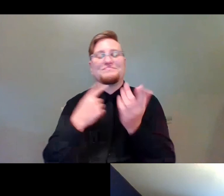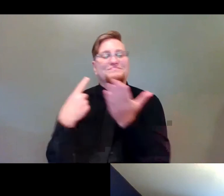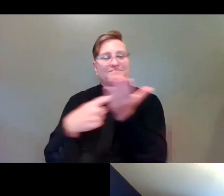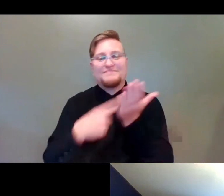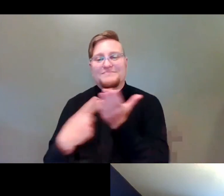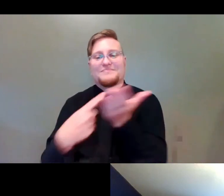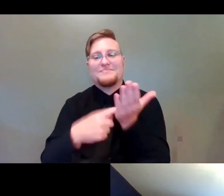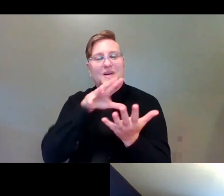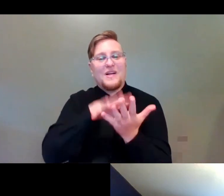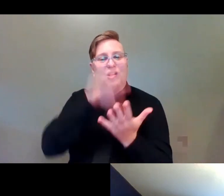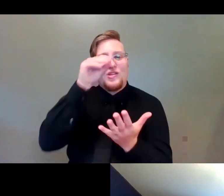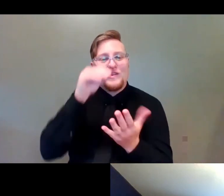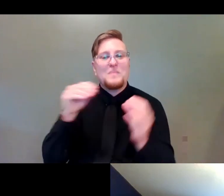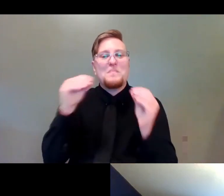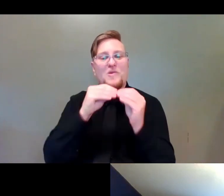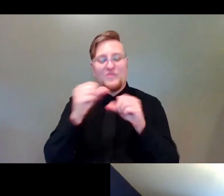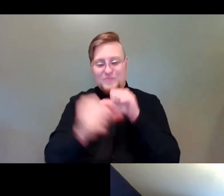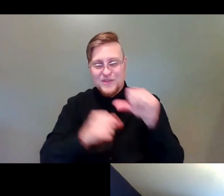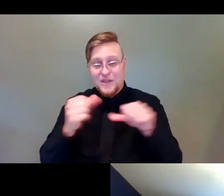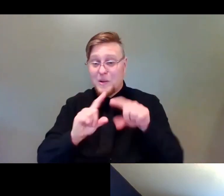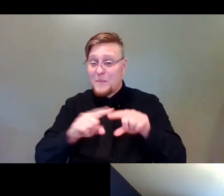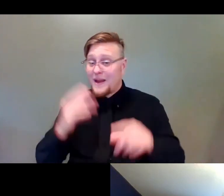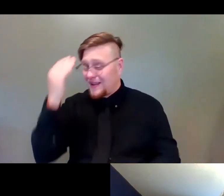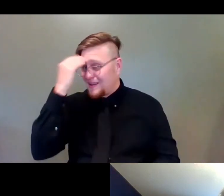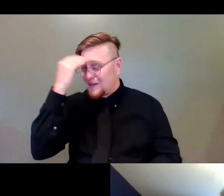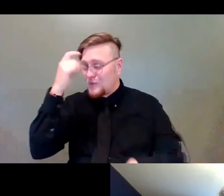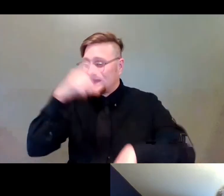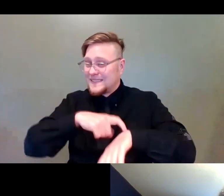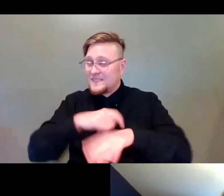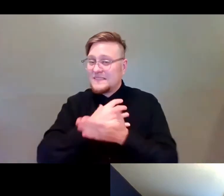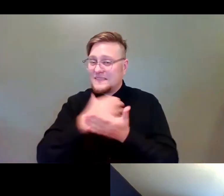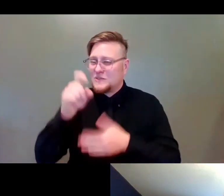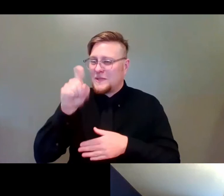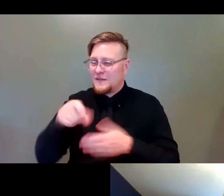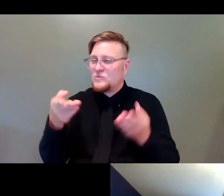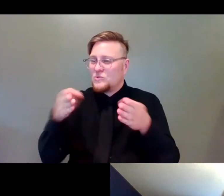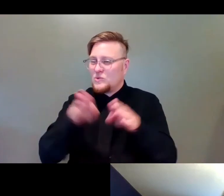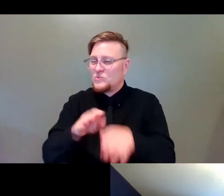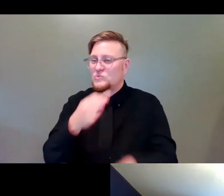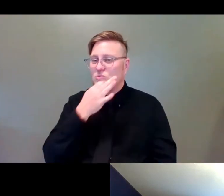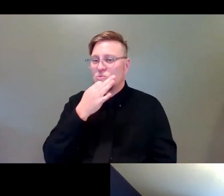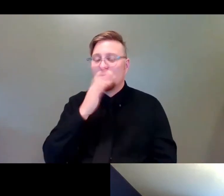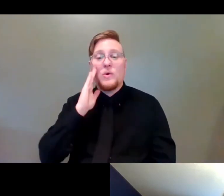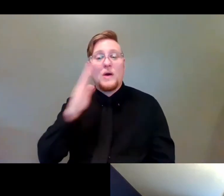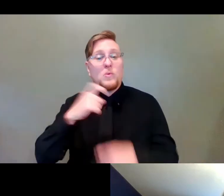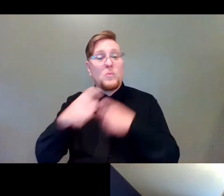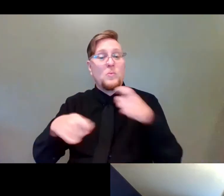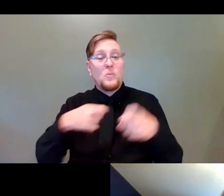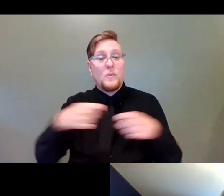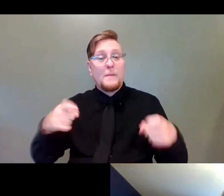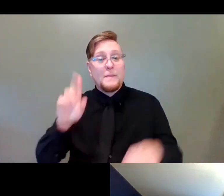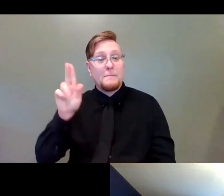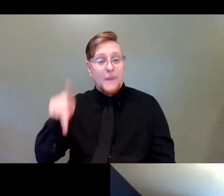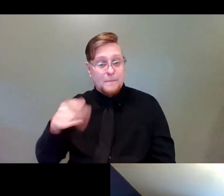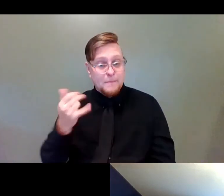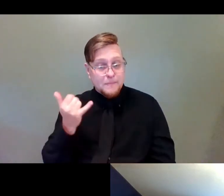other. However, I do know that we are running short on time here. And so I will wrap things up here.